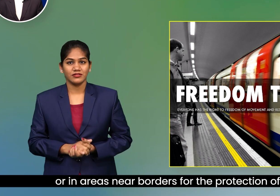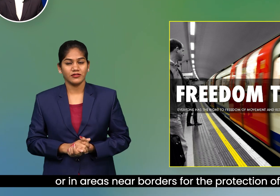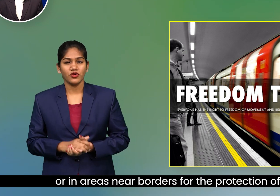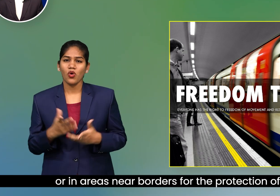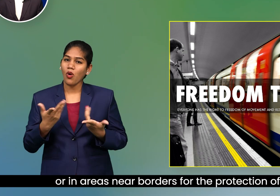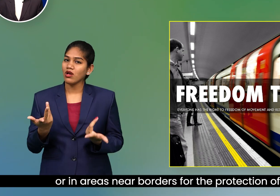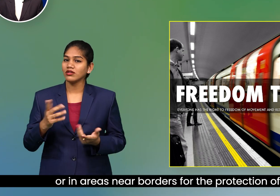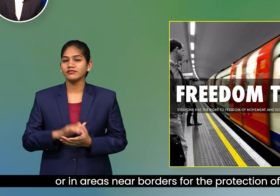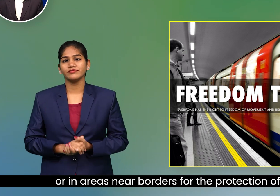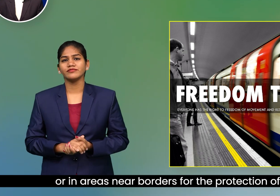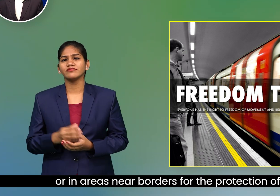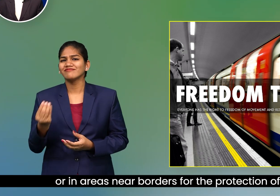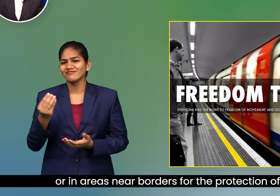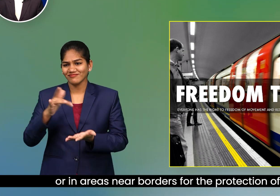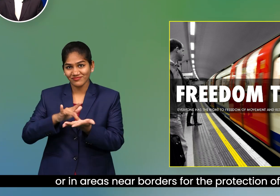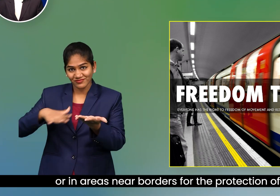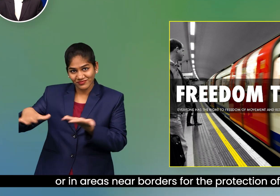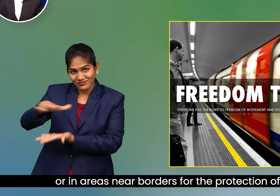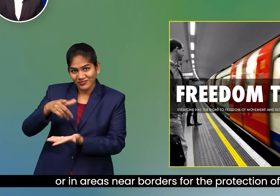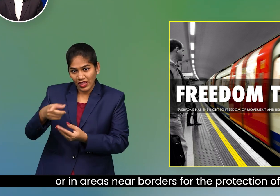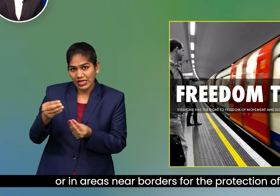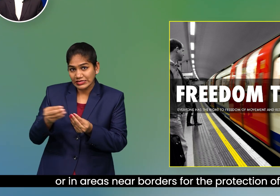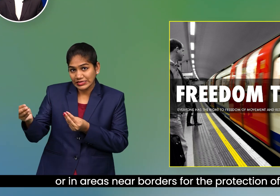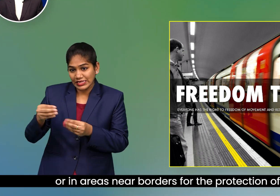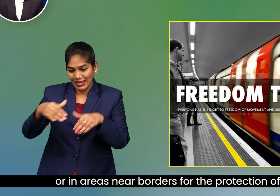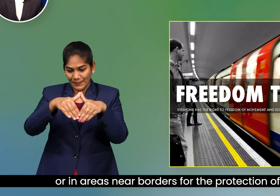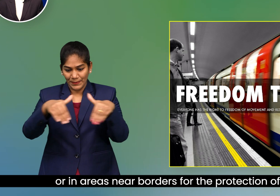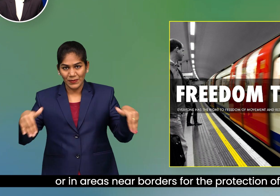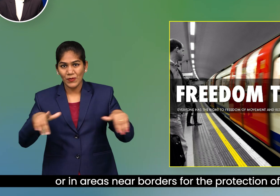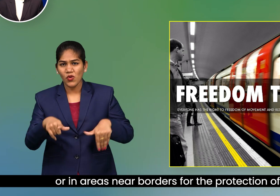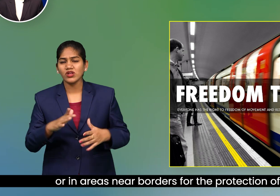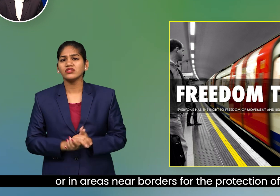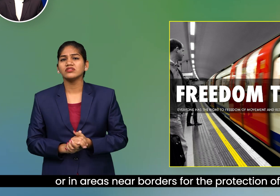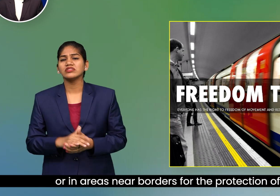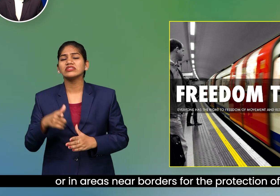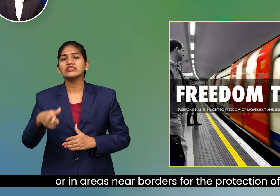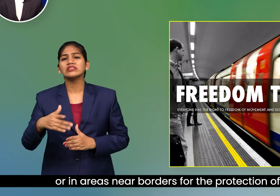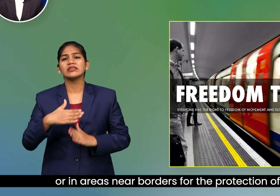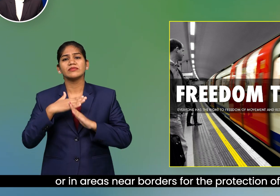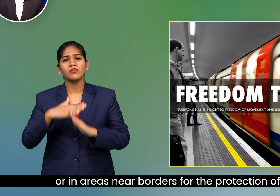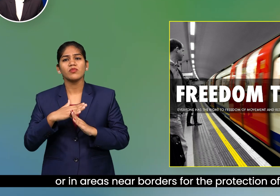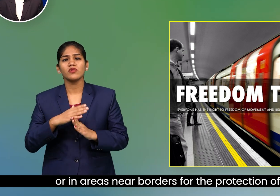or in areas near borders for the protection of the country.